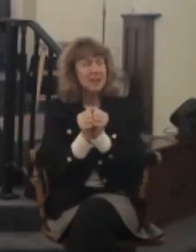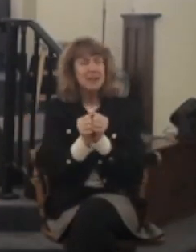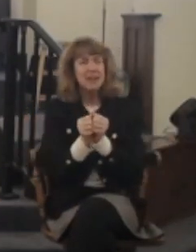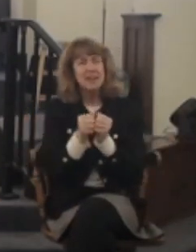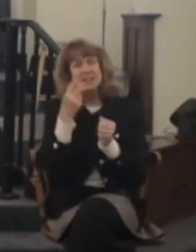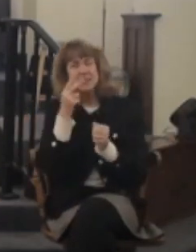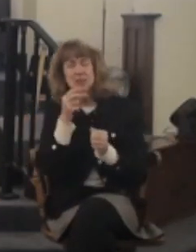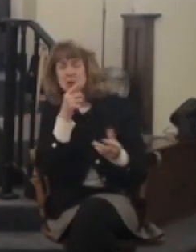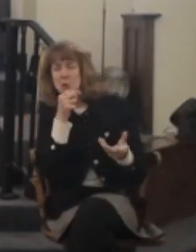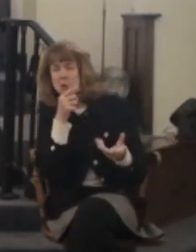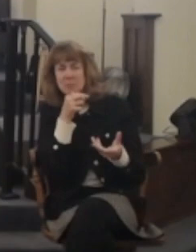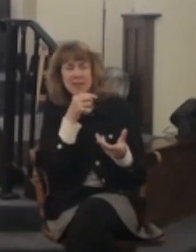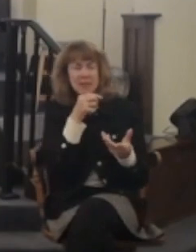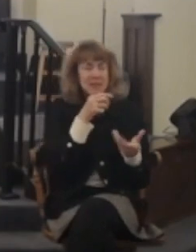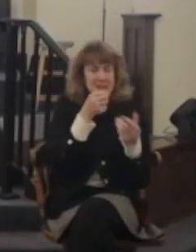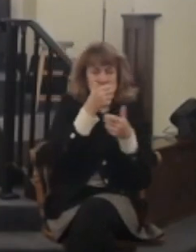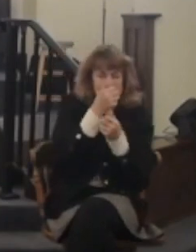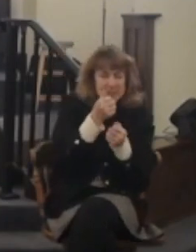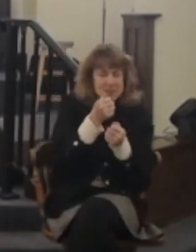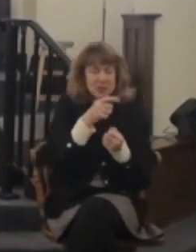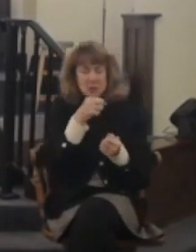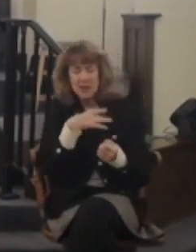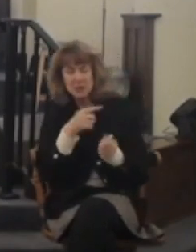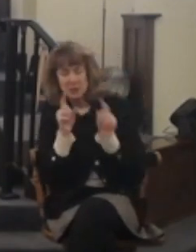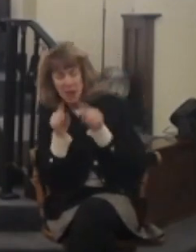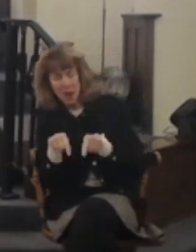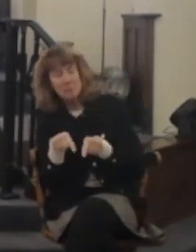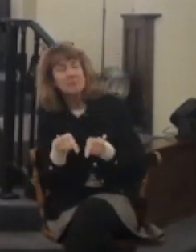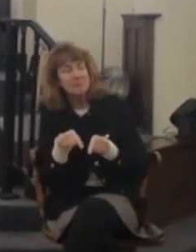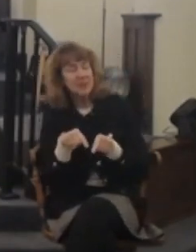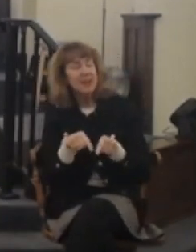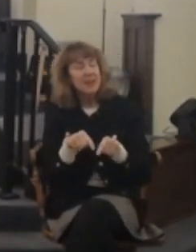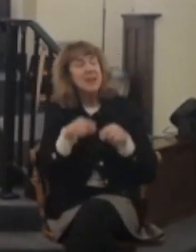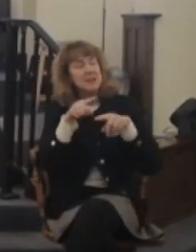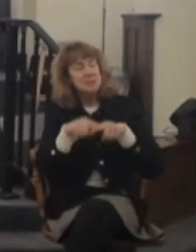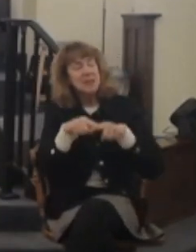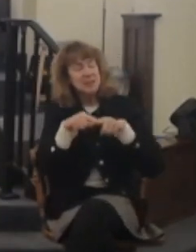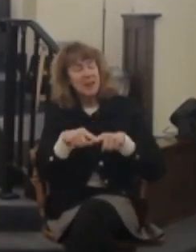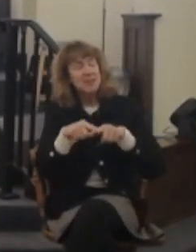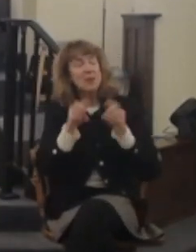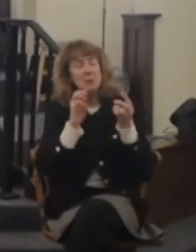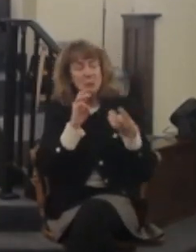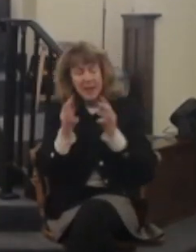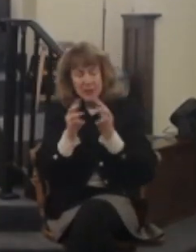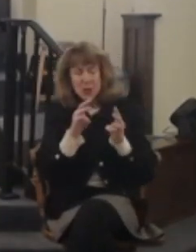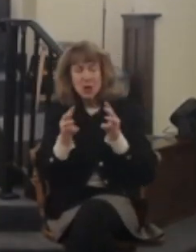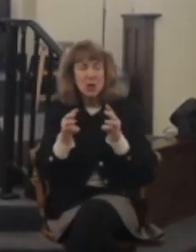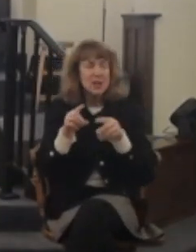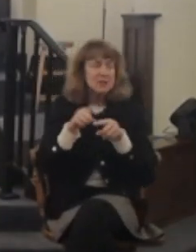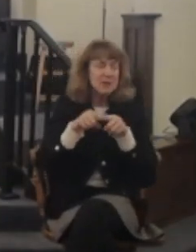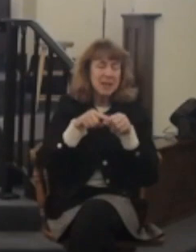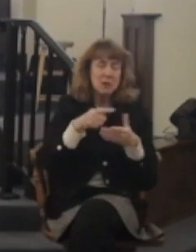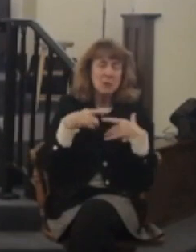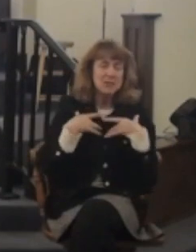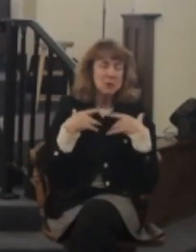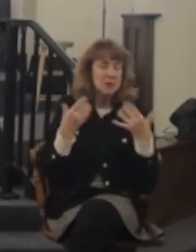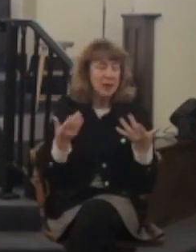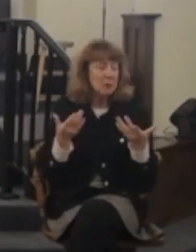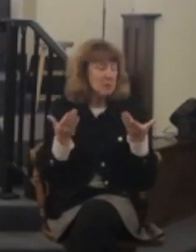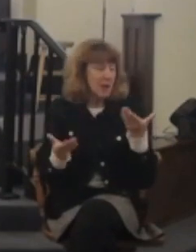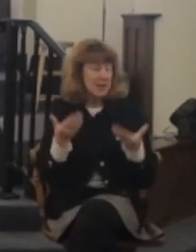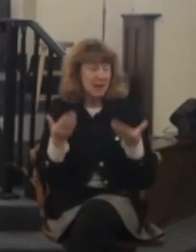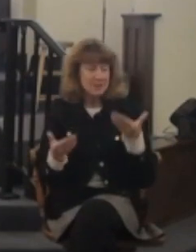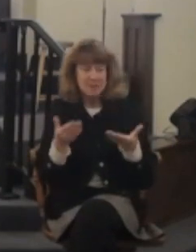might be interested, how many folks might be coming. And then from there, depending on the weather, depending on what's going on, we might have some